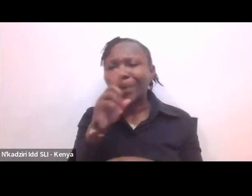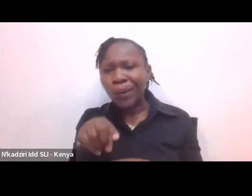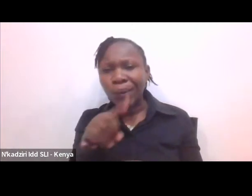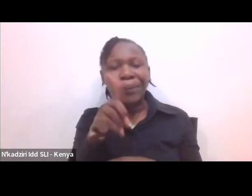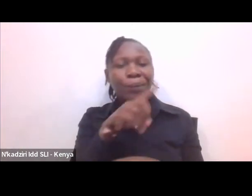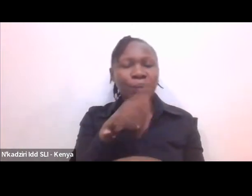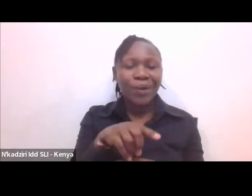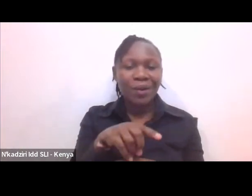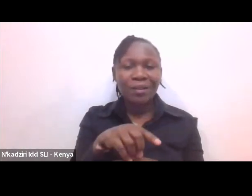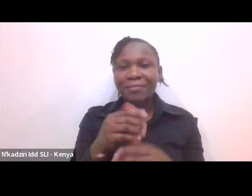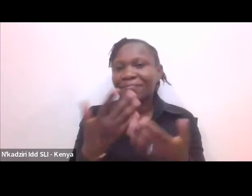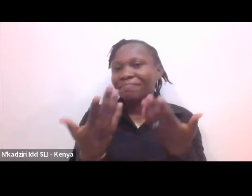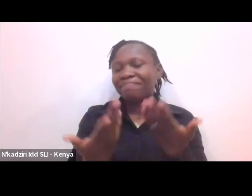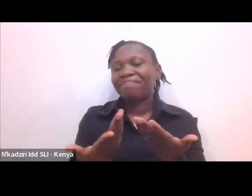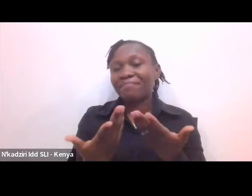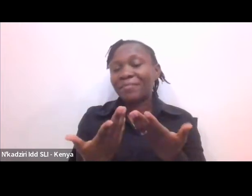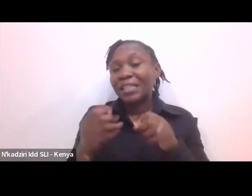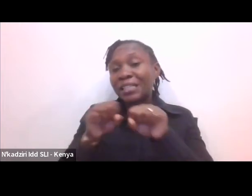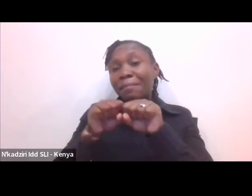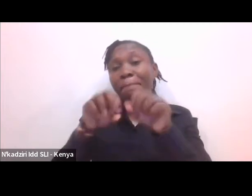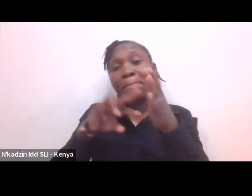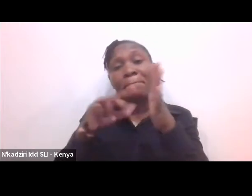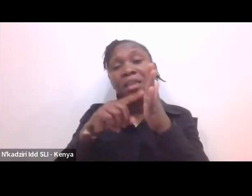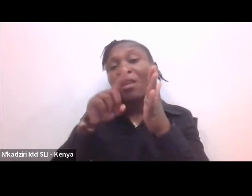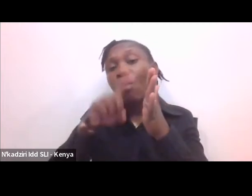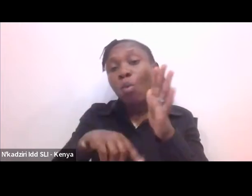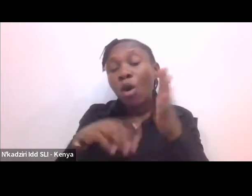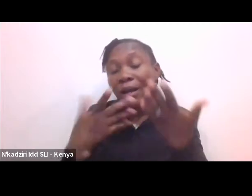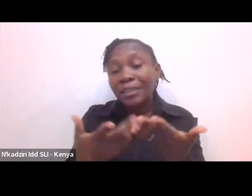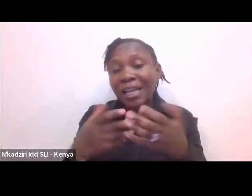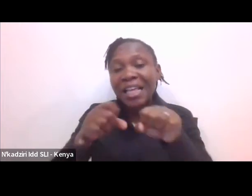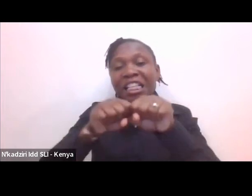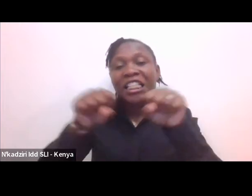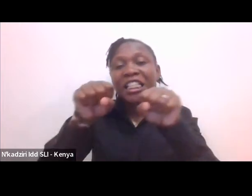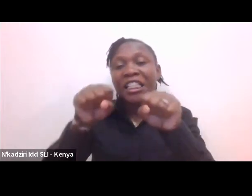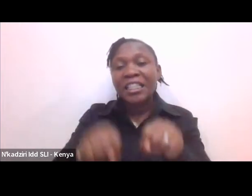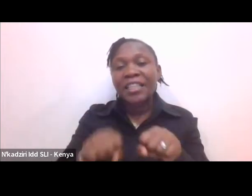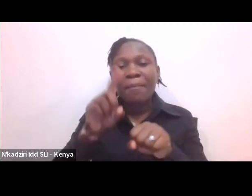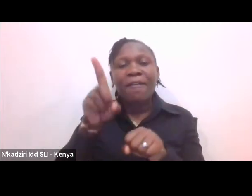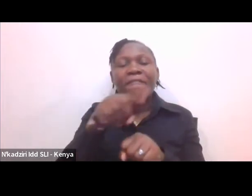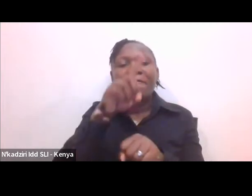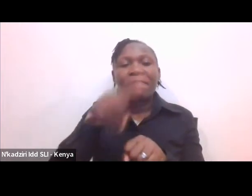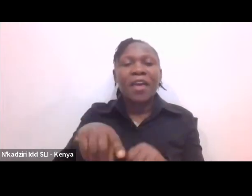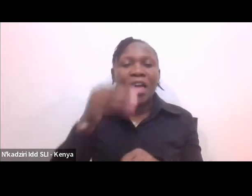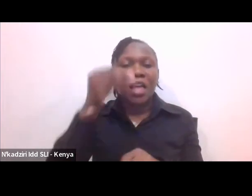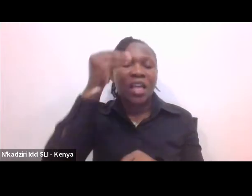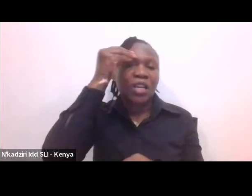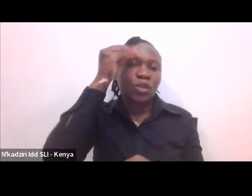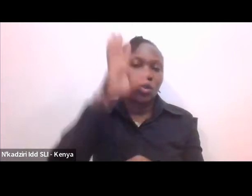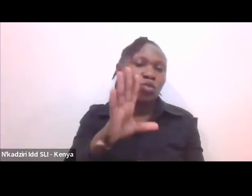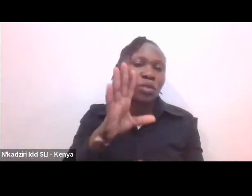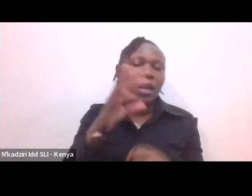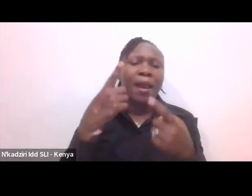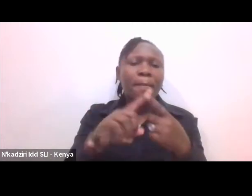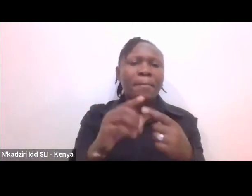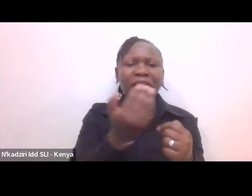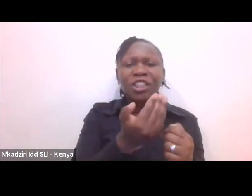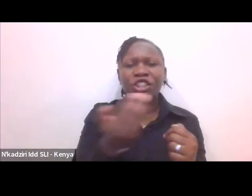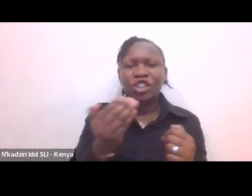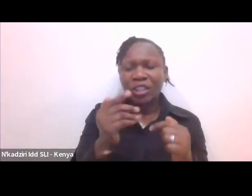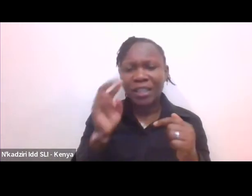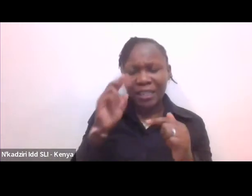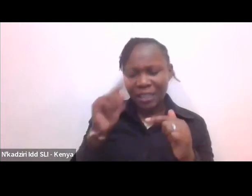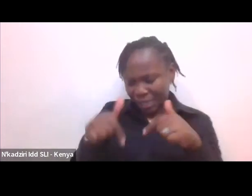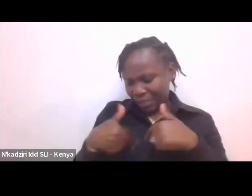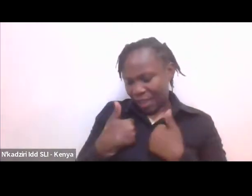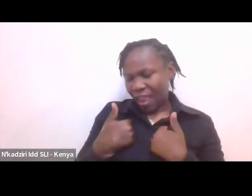The system has failed them, but they see themselves as having failed the system.